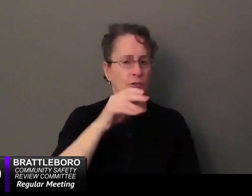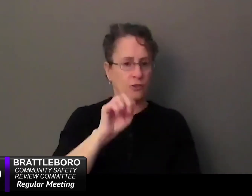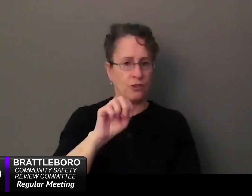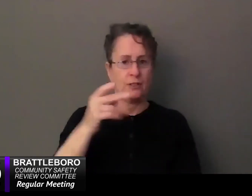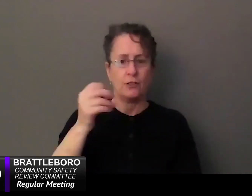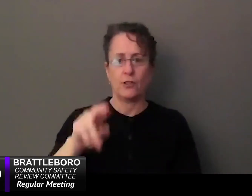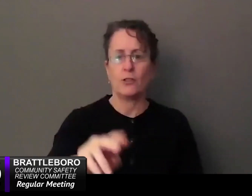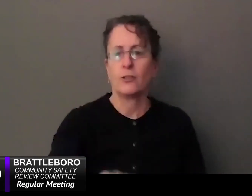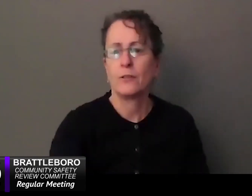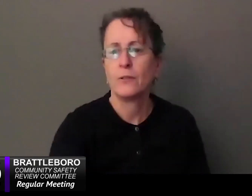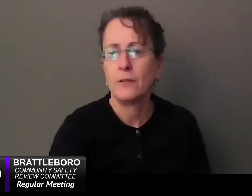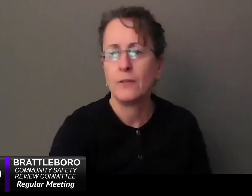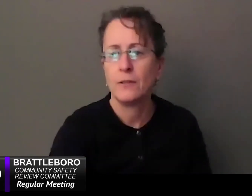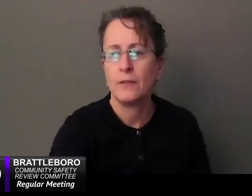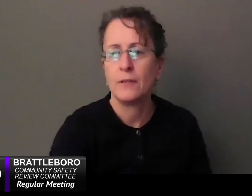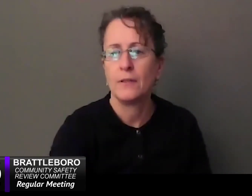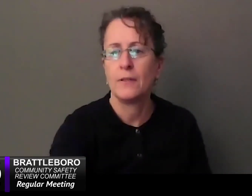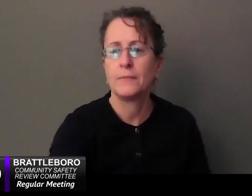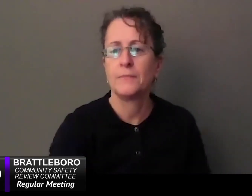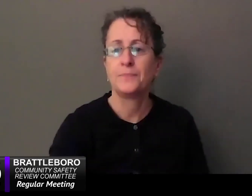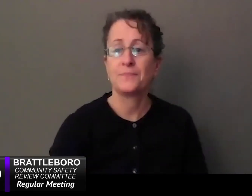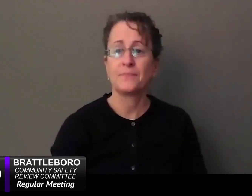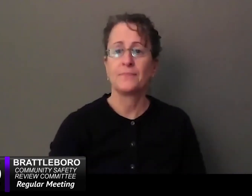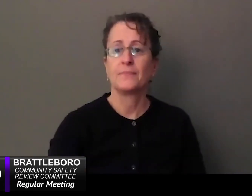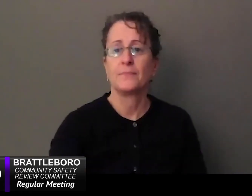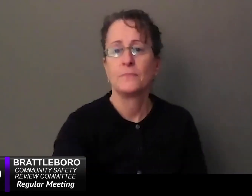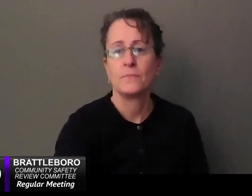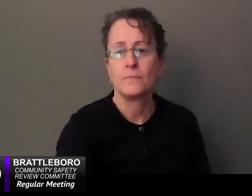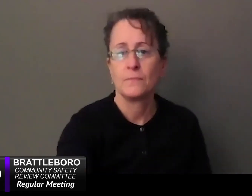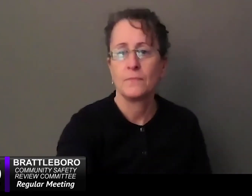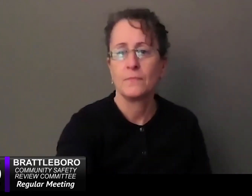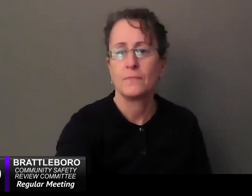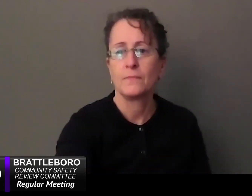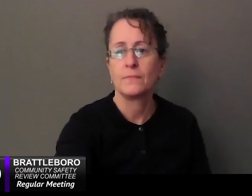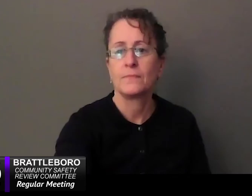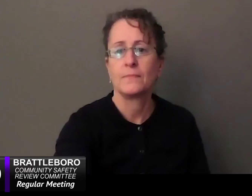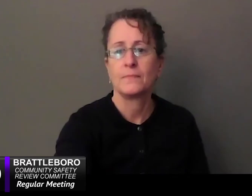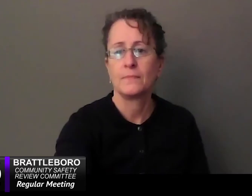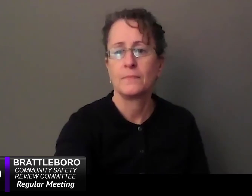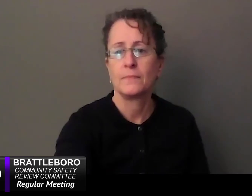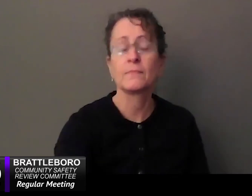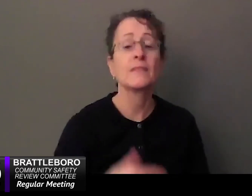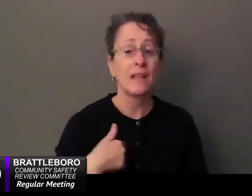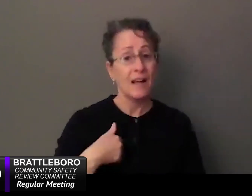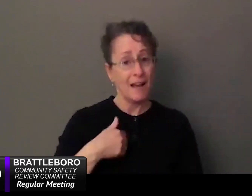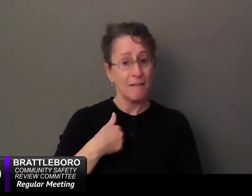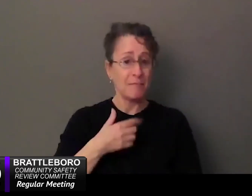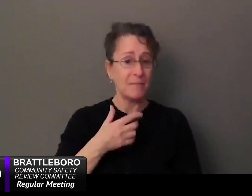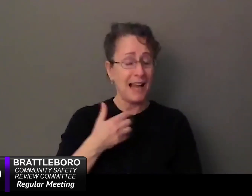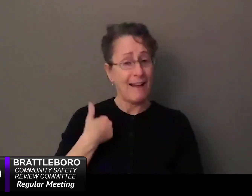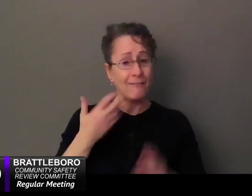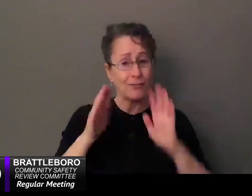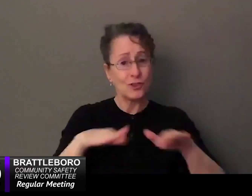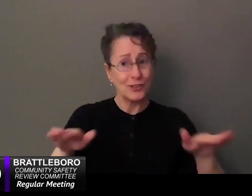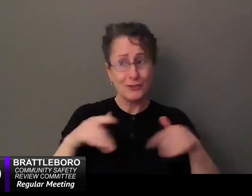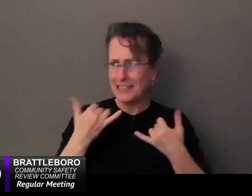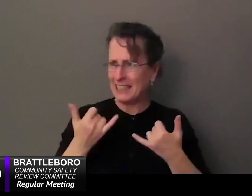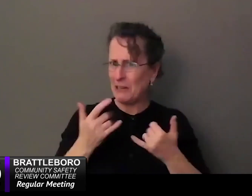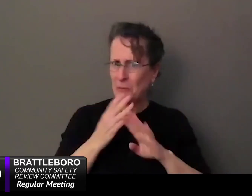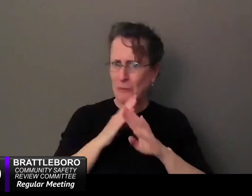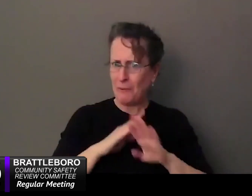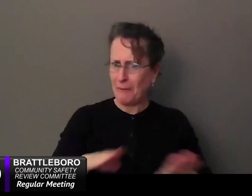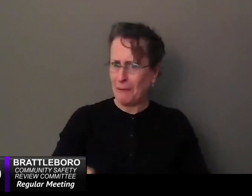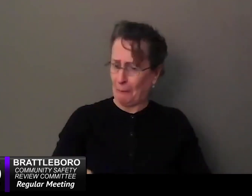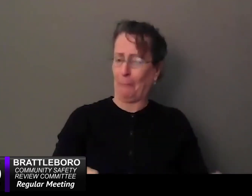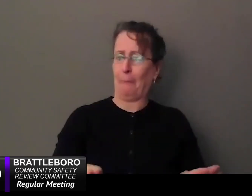I am a mom also. There's a mercifully quiet moment that I don't entirely trust happening in my house right now.